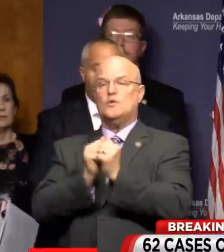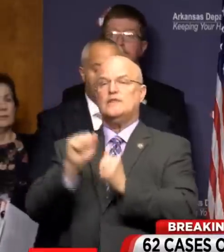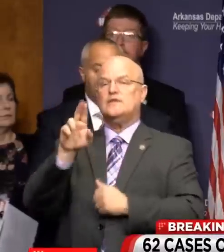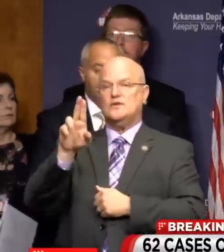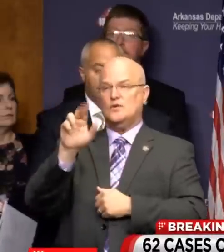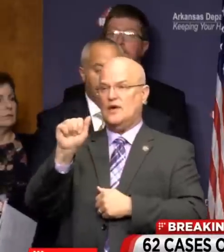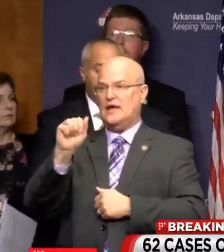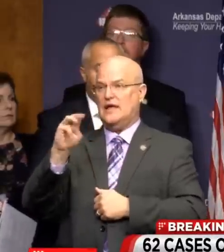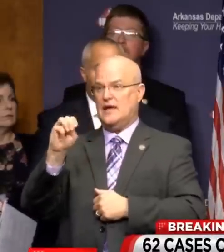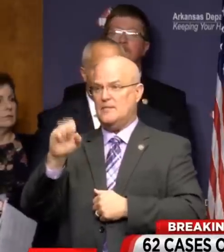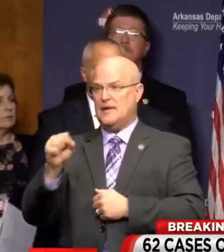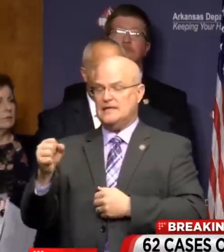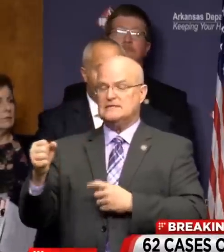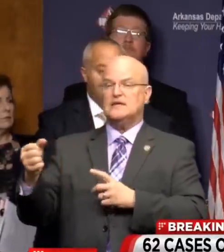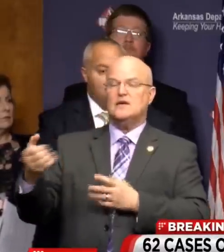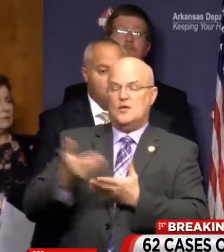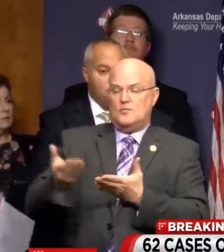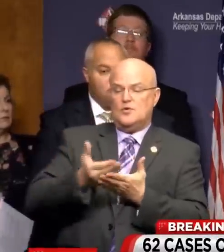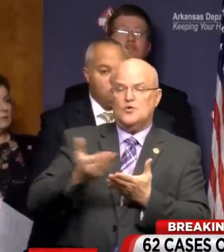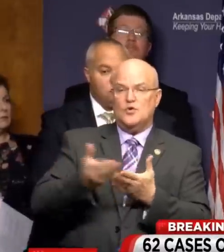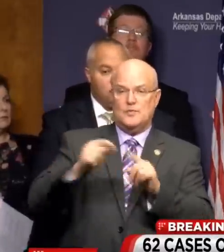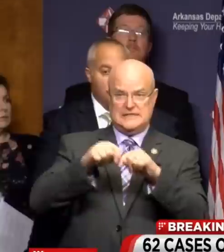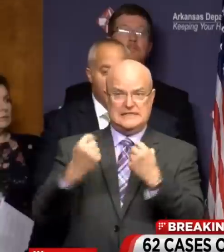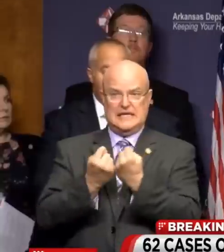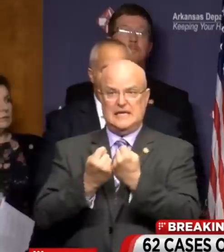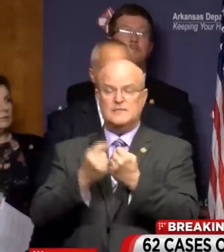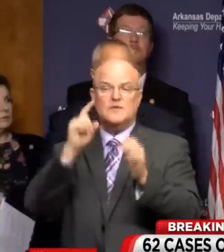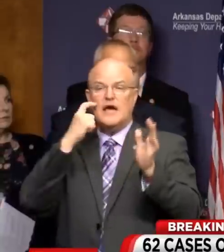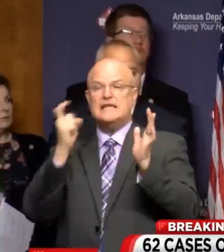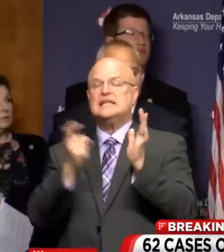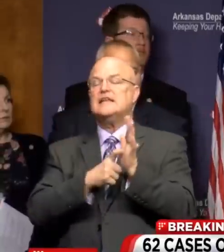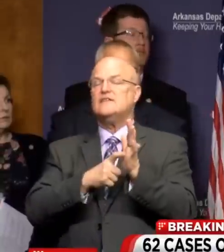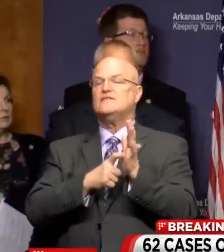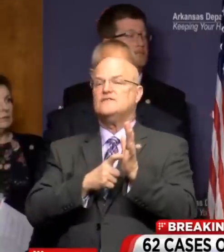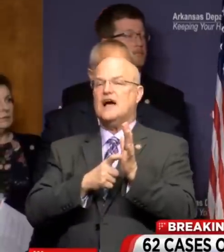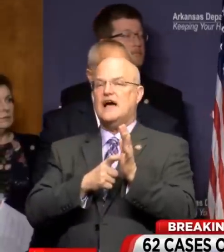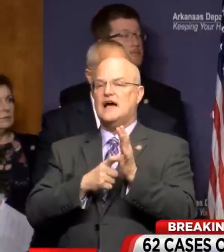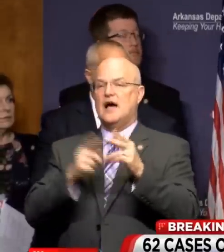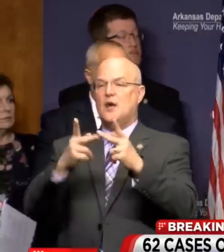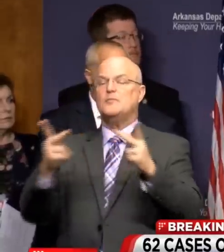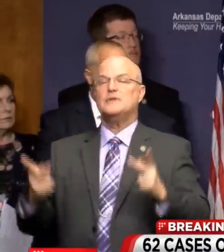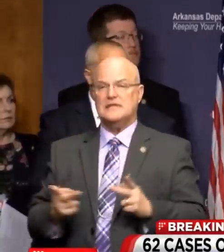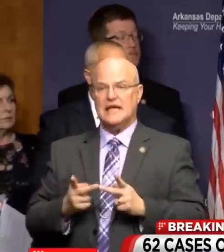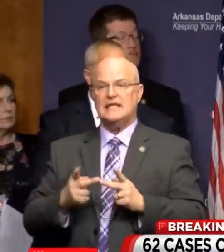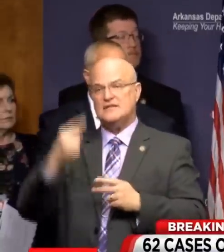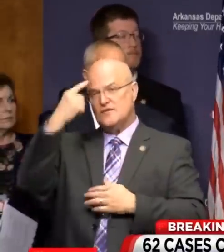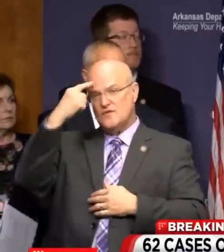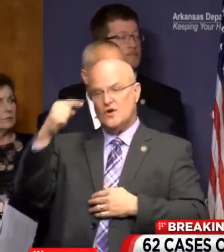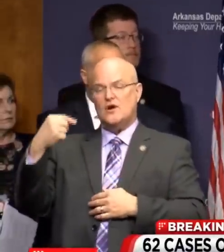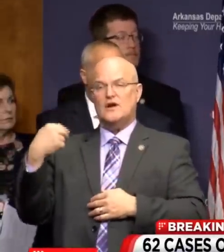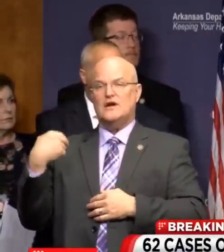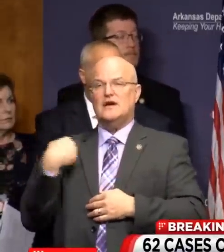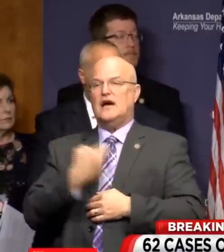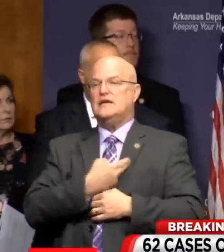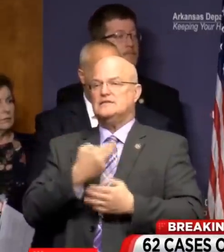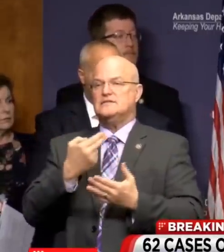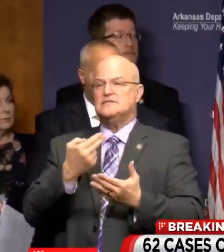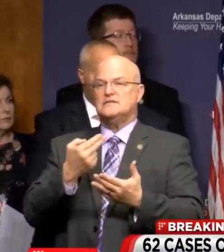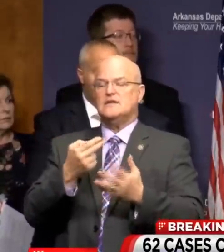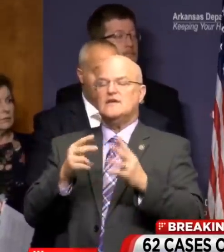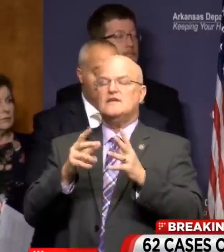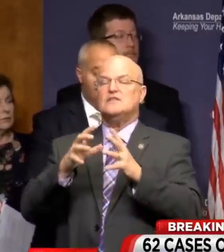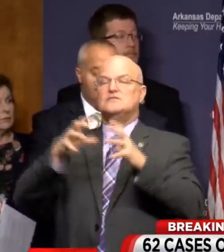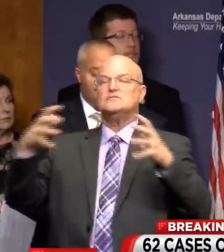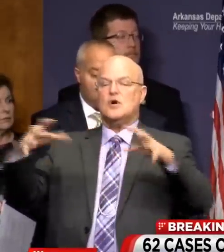UAMS procurement and sourcing team to identify a source for